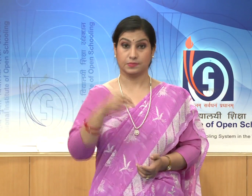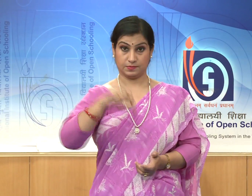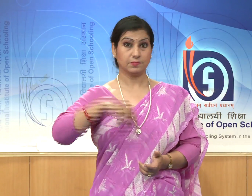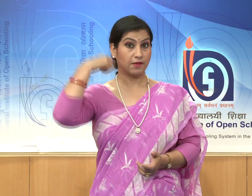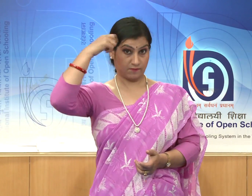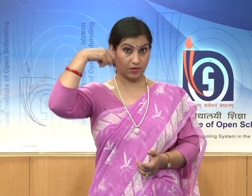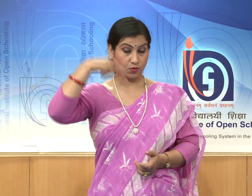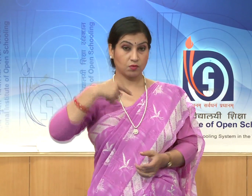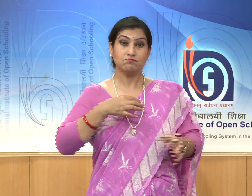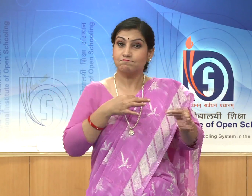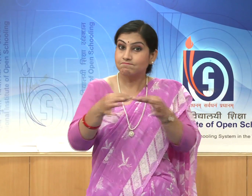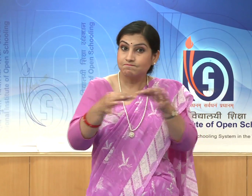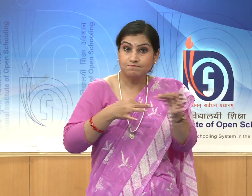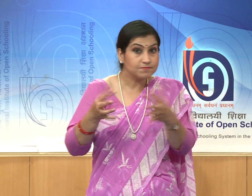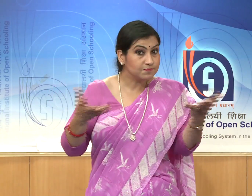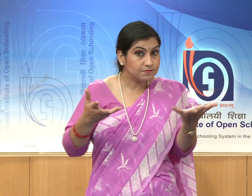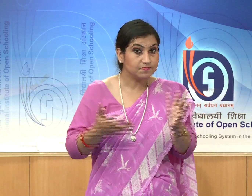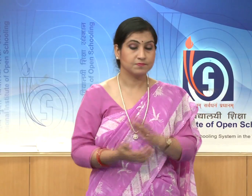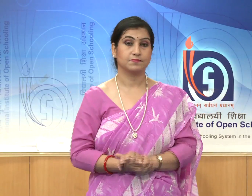This video has explained